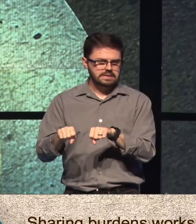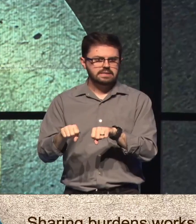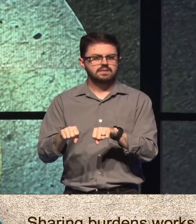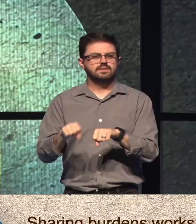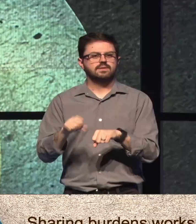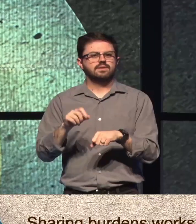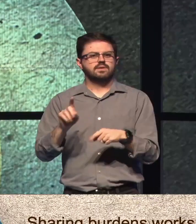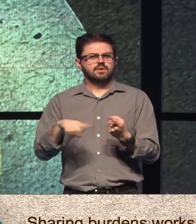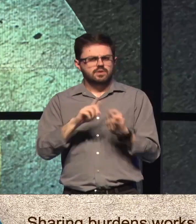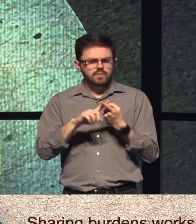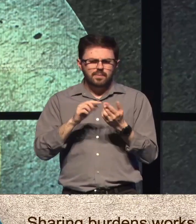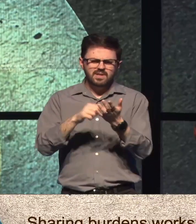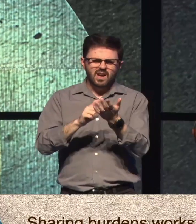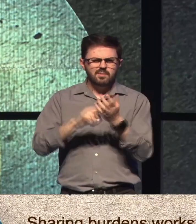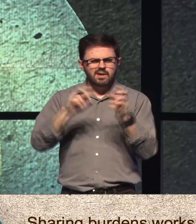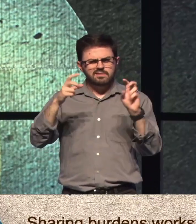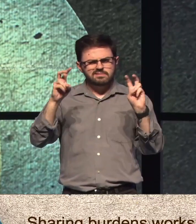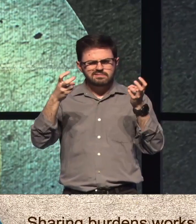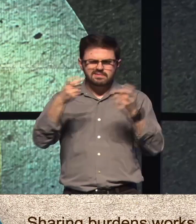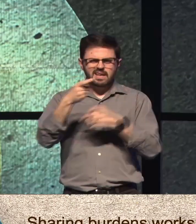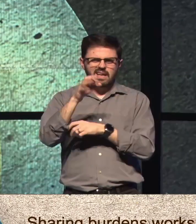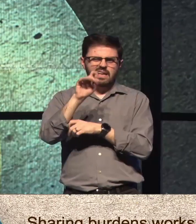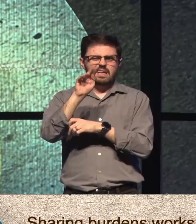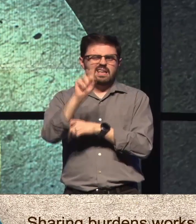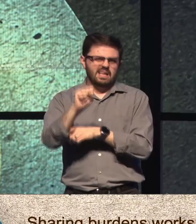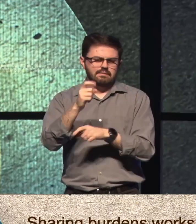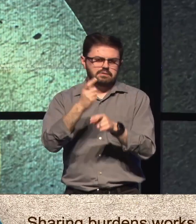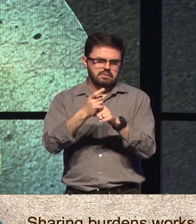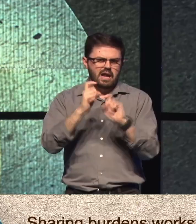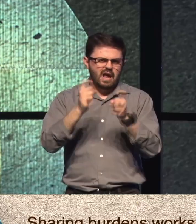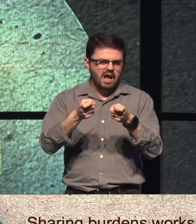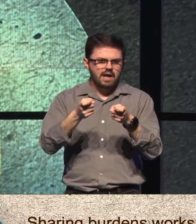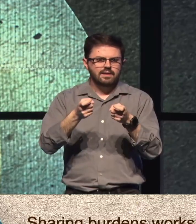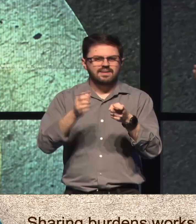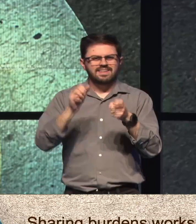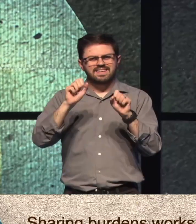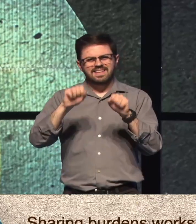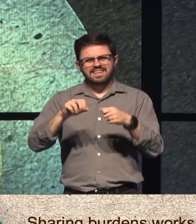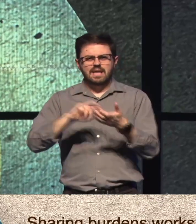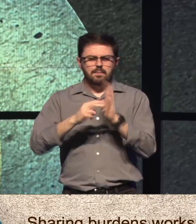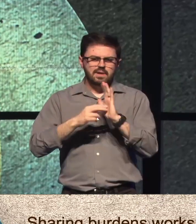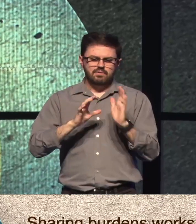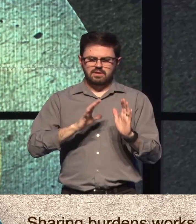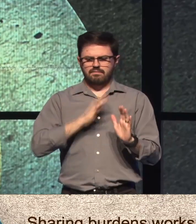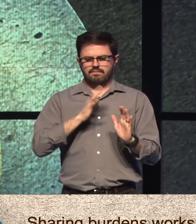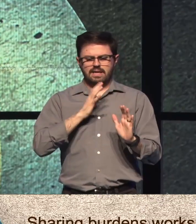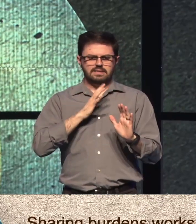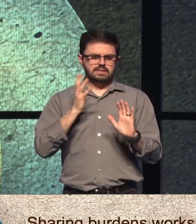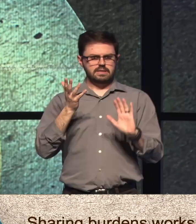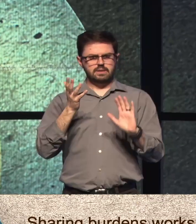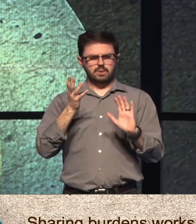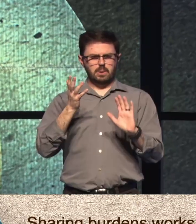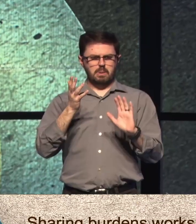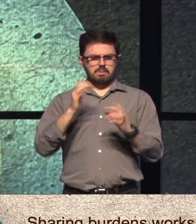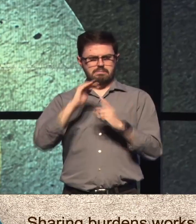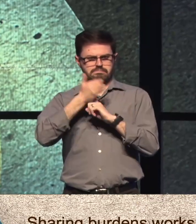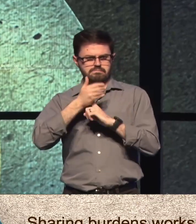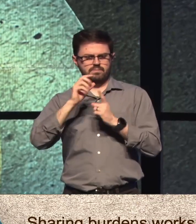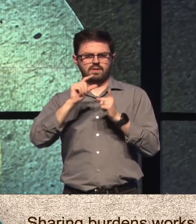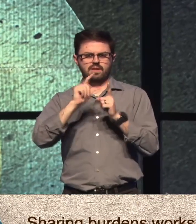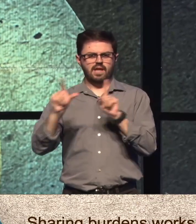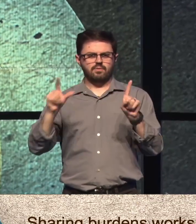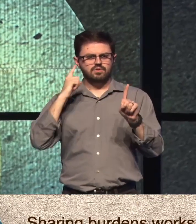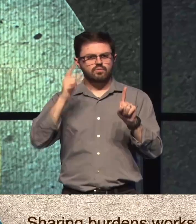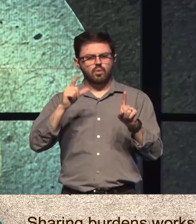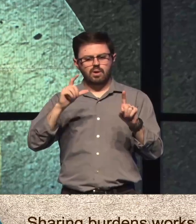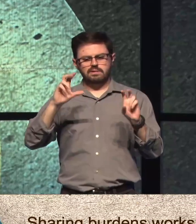about gifts, we say, oh, there's these gifts, right? That can be really fancy language for capacity. But we all share